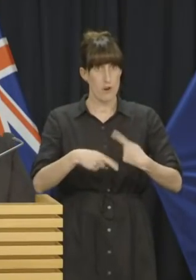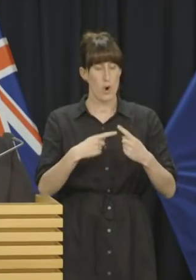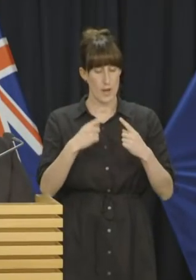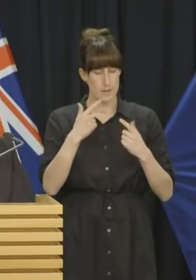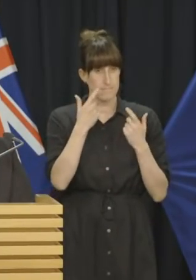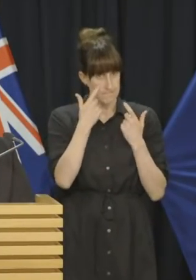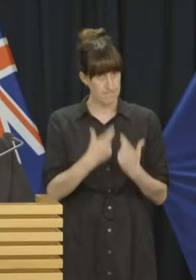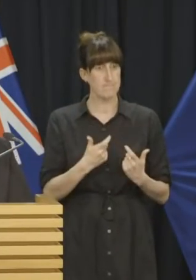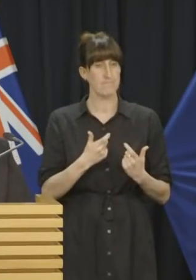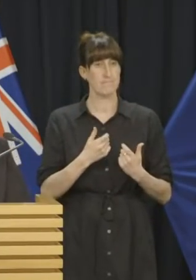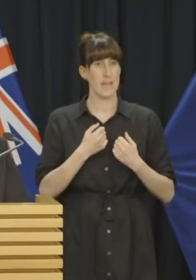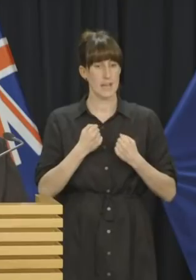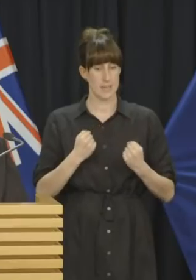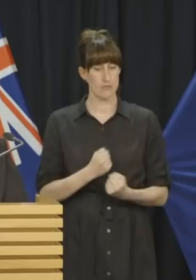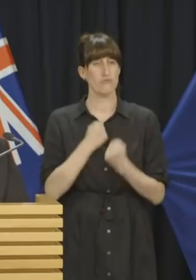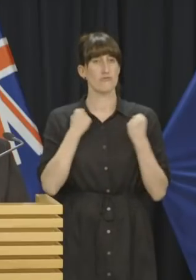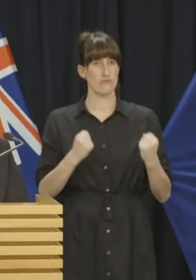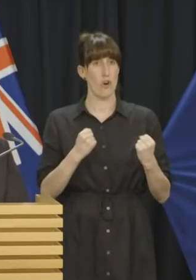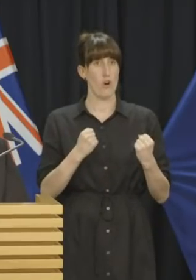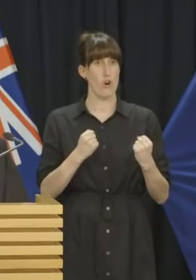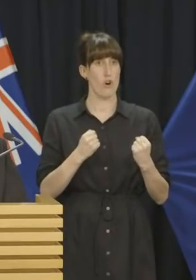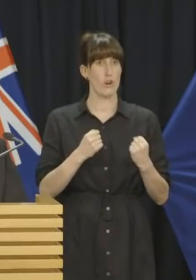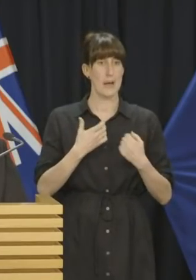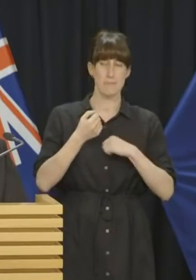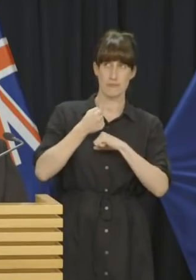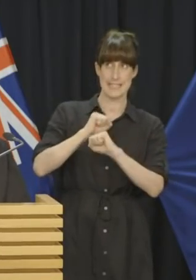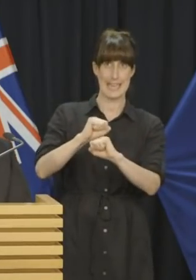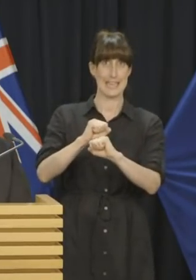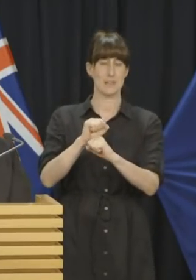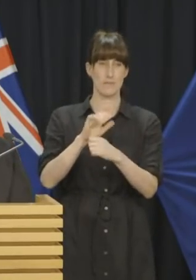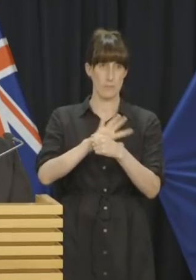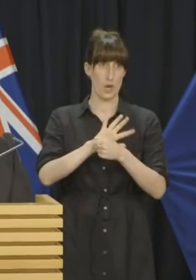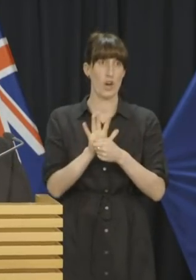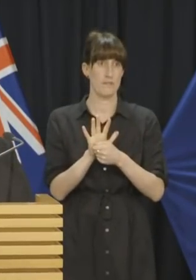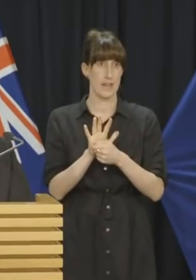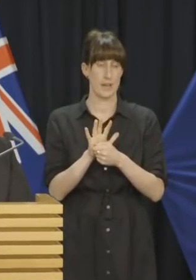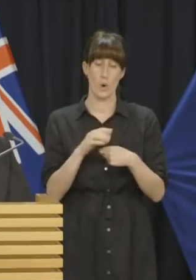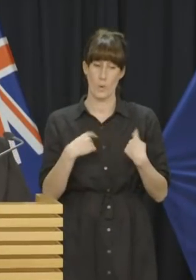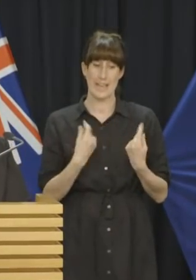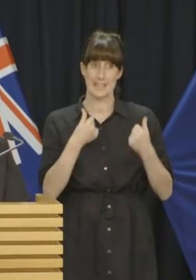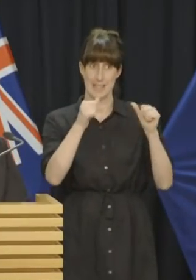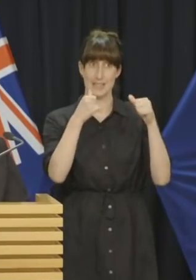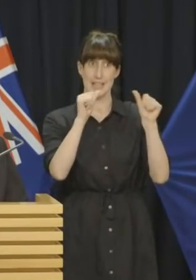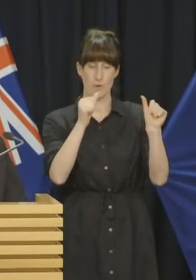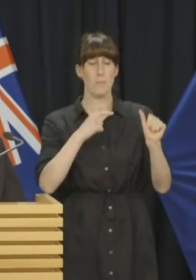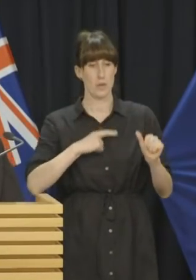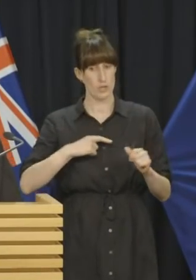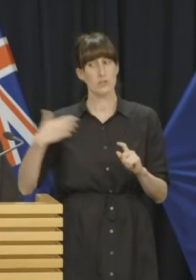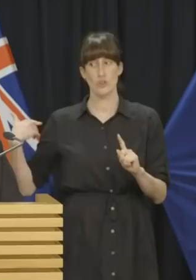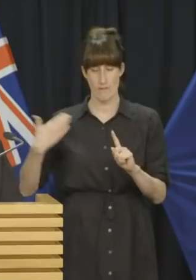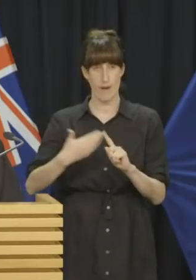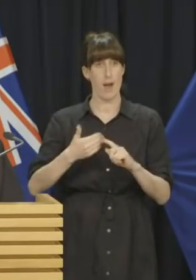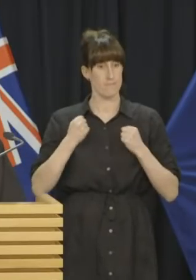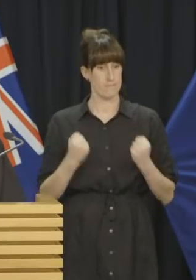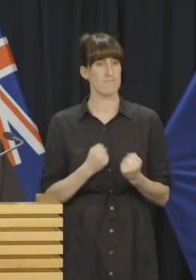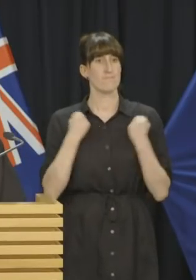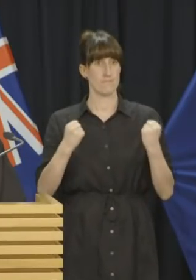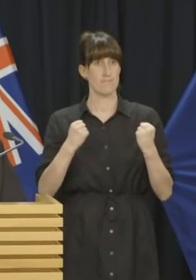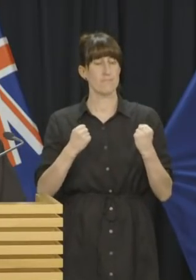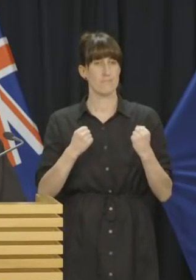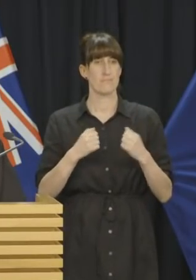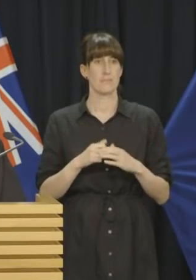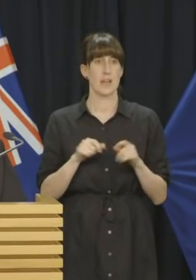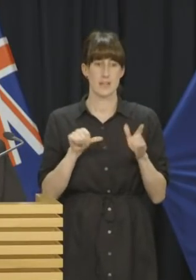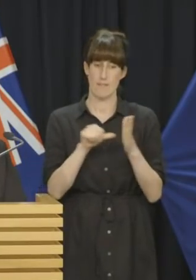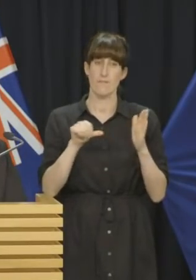and keep the robust response that has got our team of 5 million where we are today. New Zealand's managed